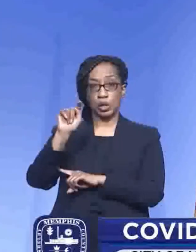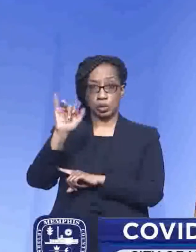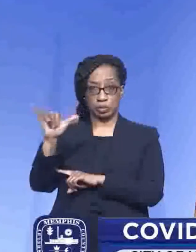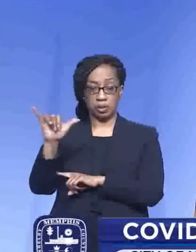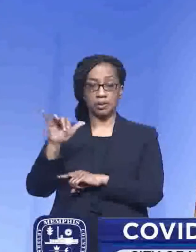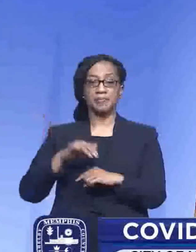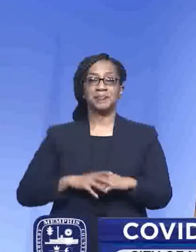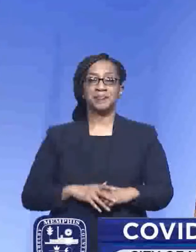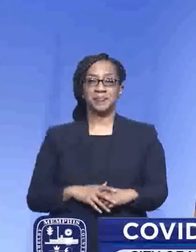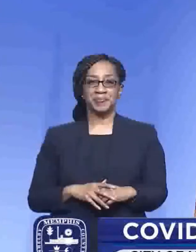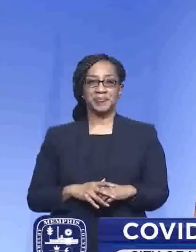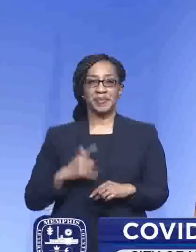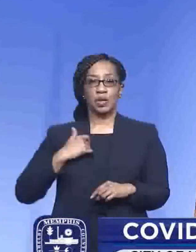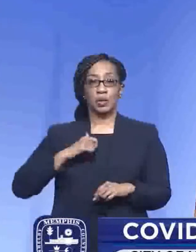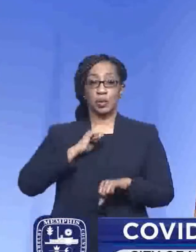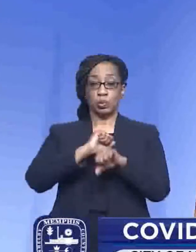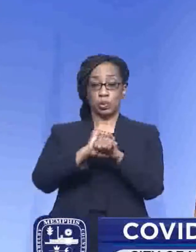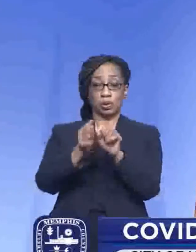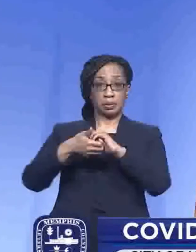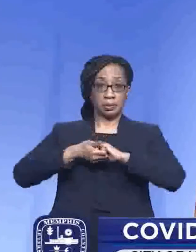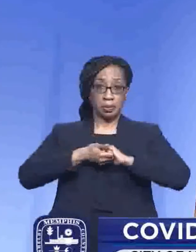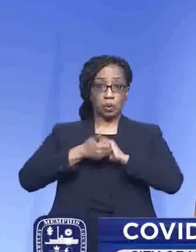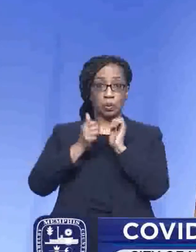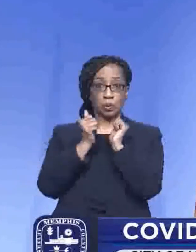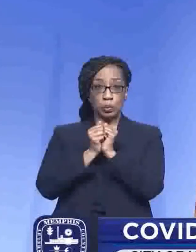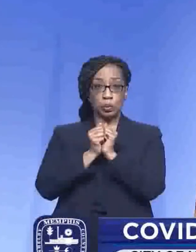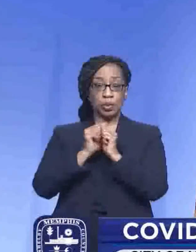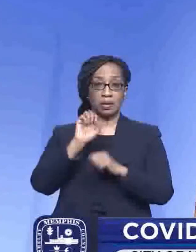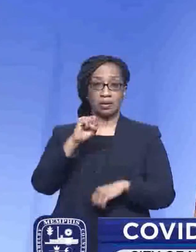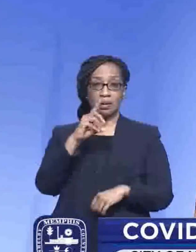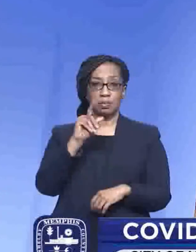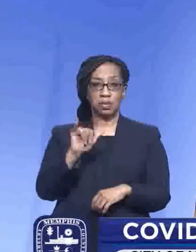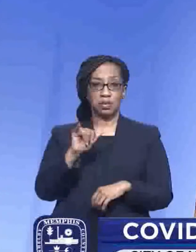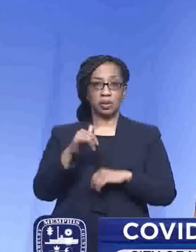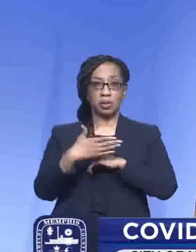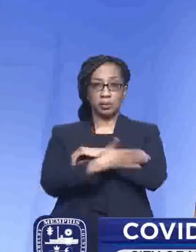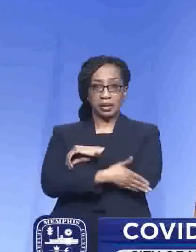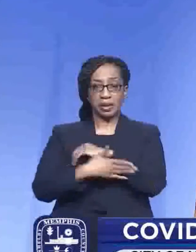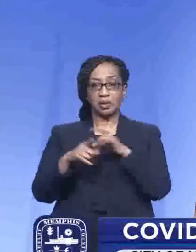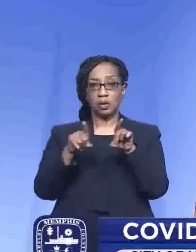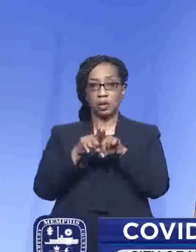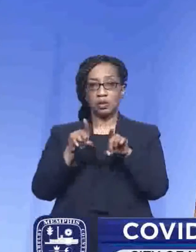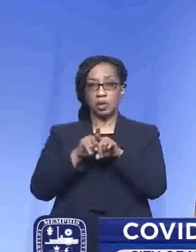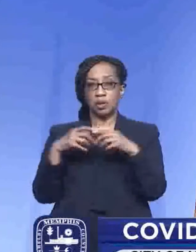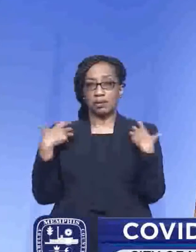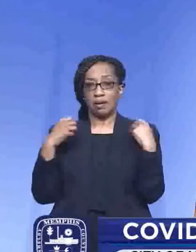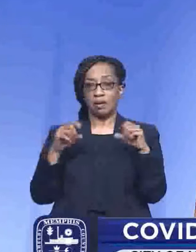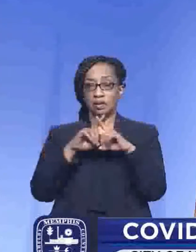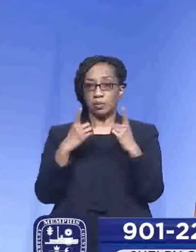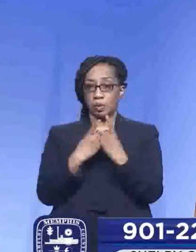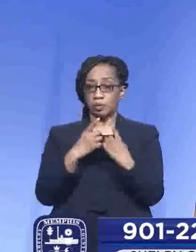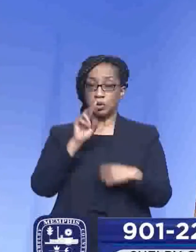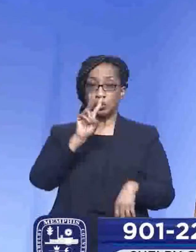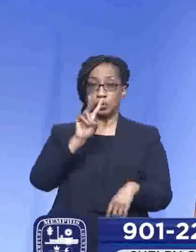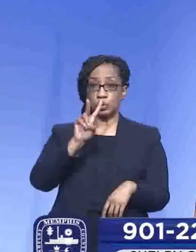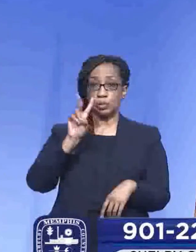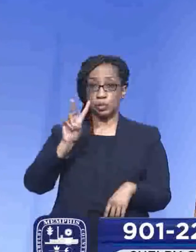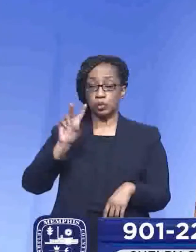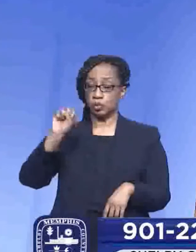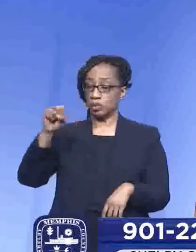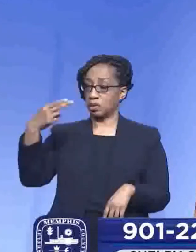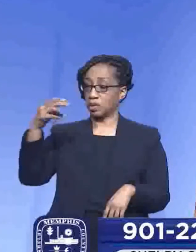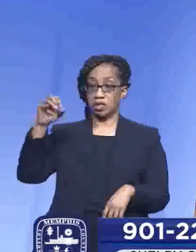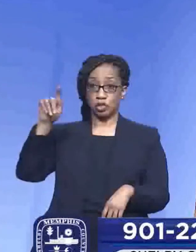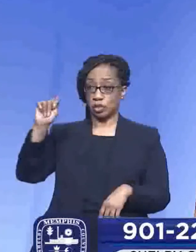We are working with Shelby County and the Health Department so that 222 SHOT is still the number to